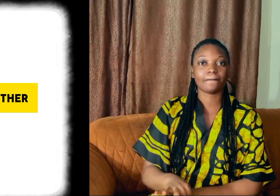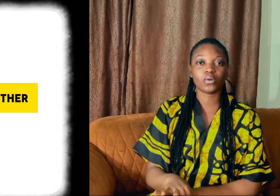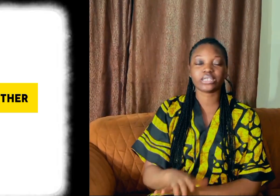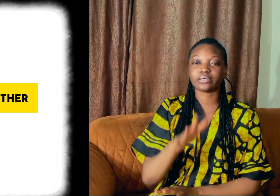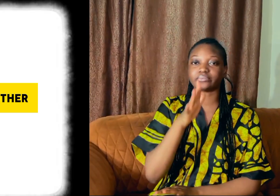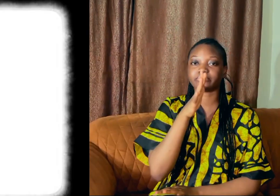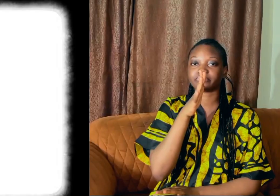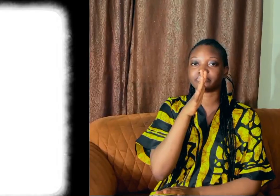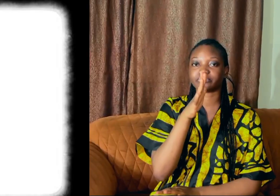mother,